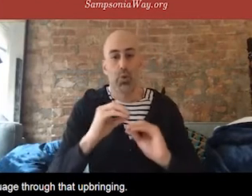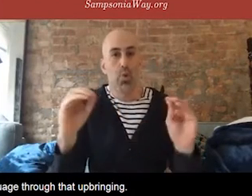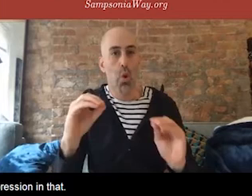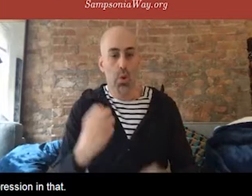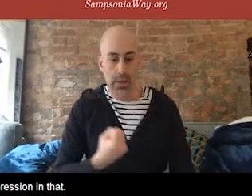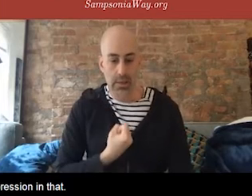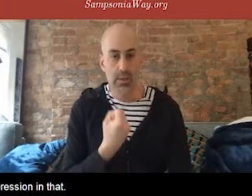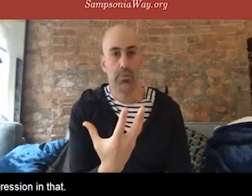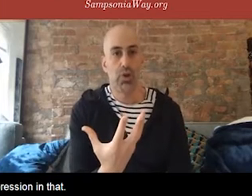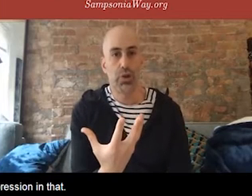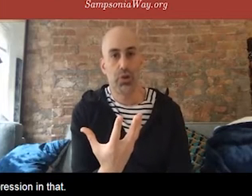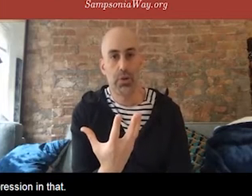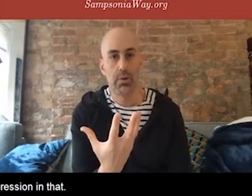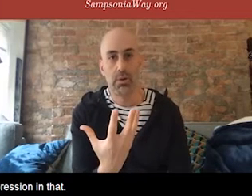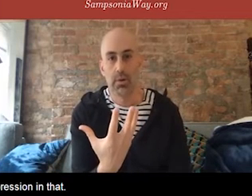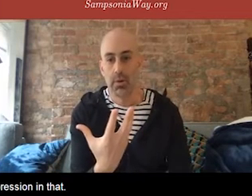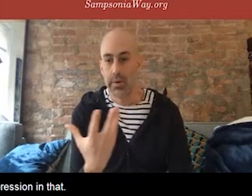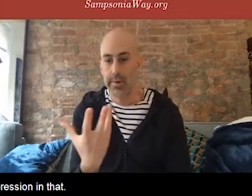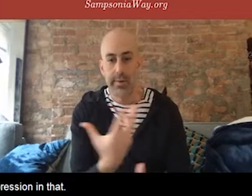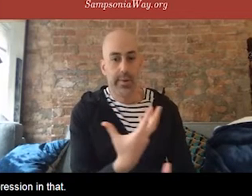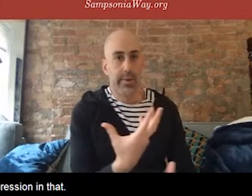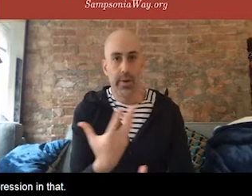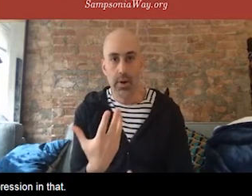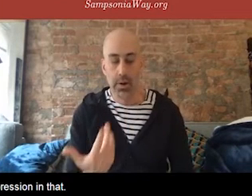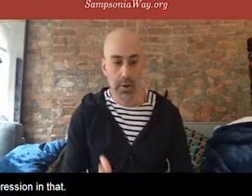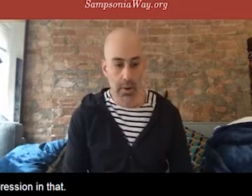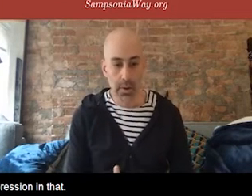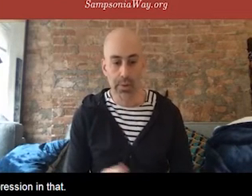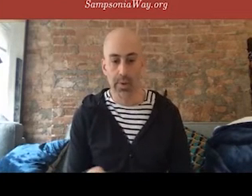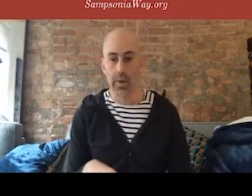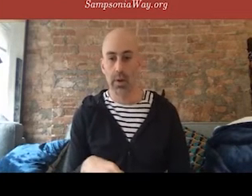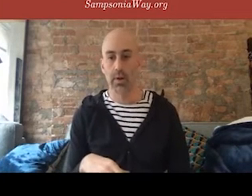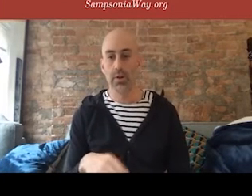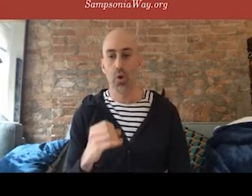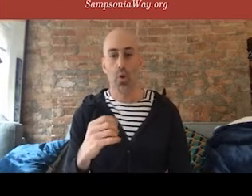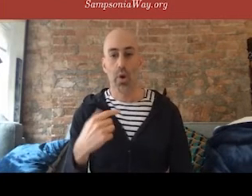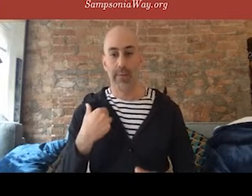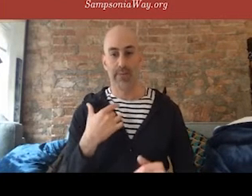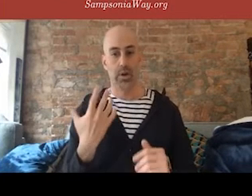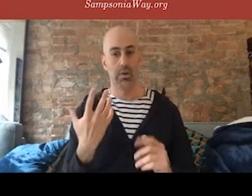that upbringing. So I didn't have any expression in that.